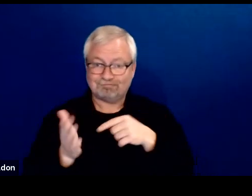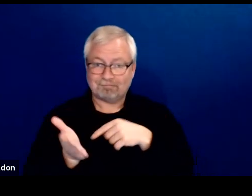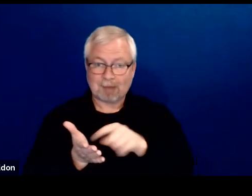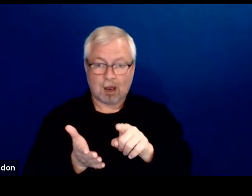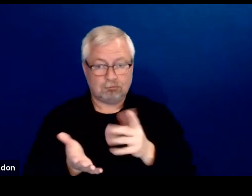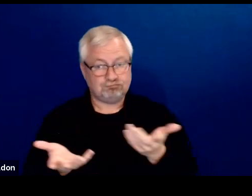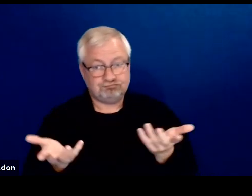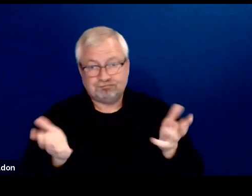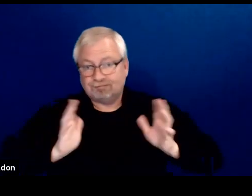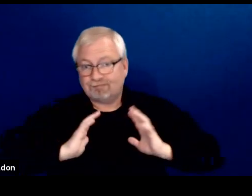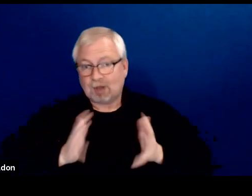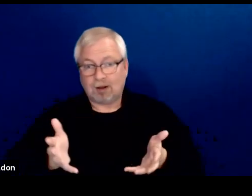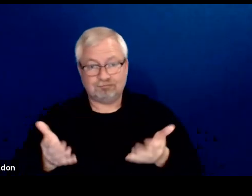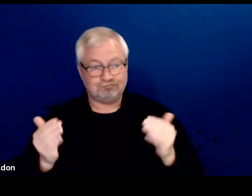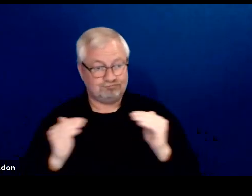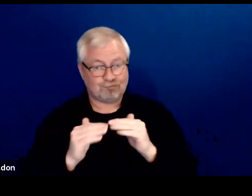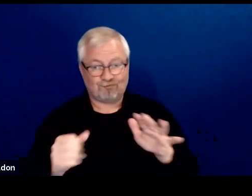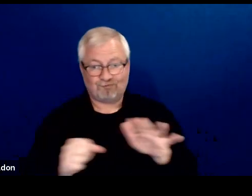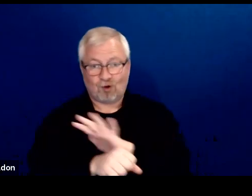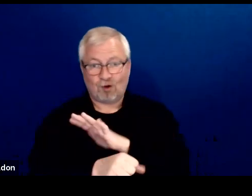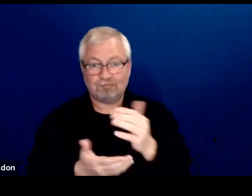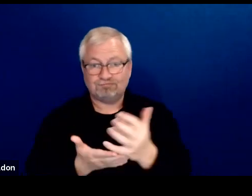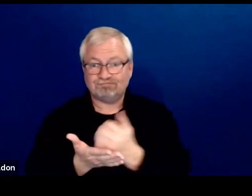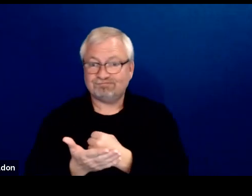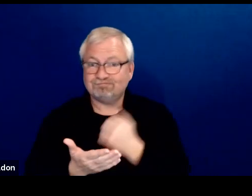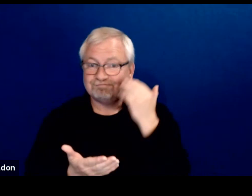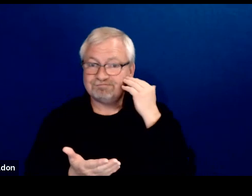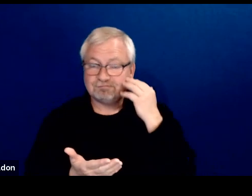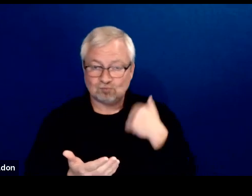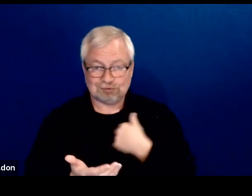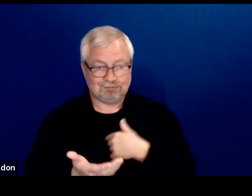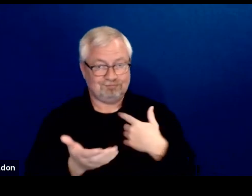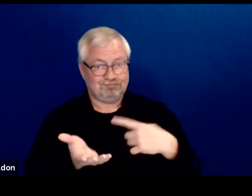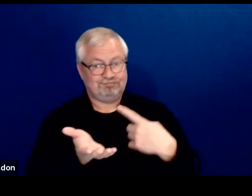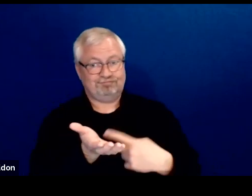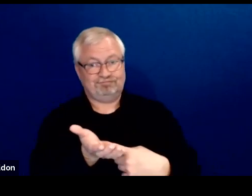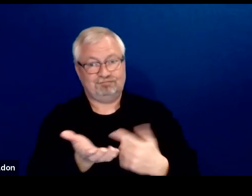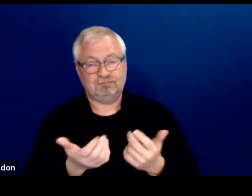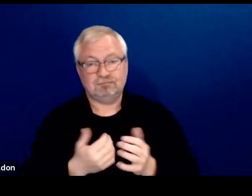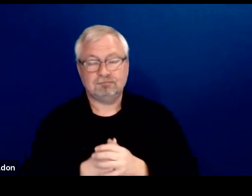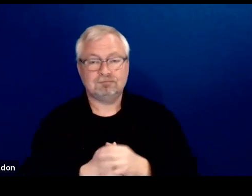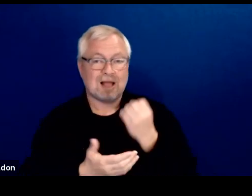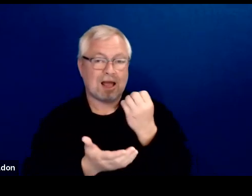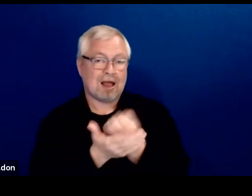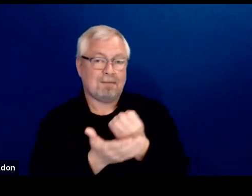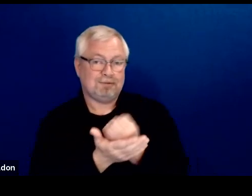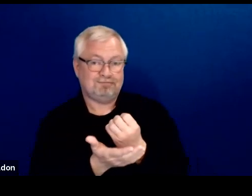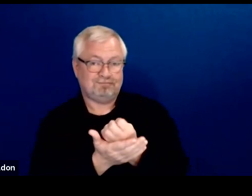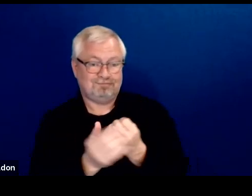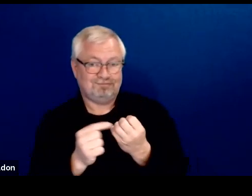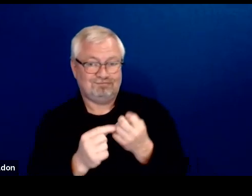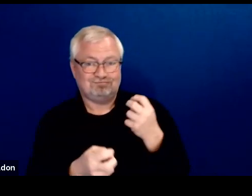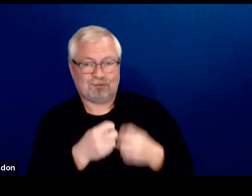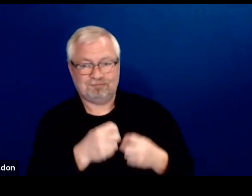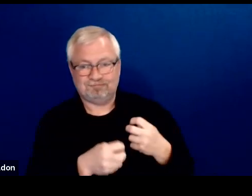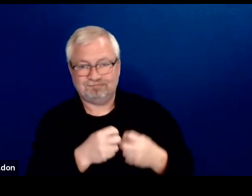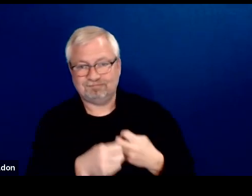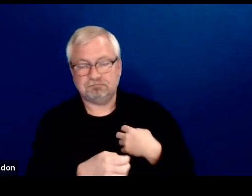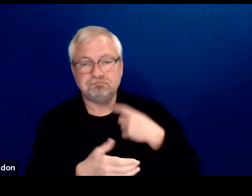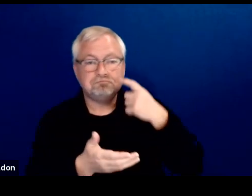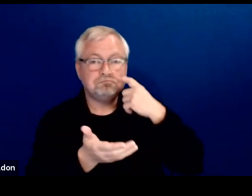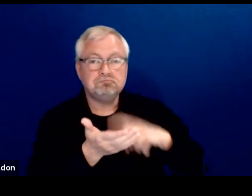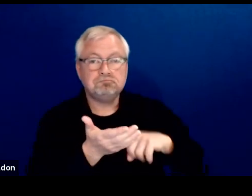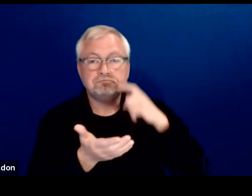we talk about the economic implications of this. I certainly recognize we don't want to disincentivize